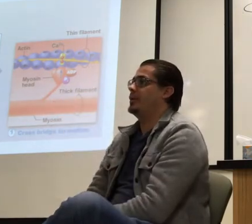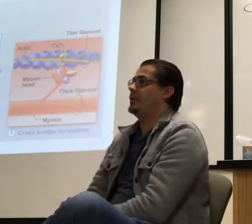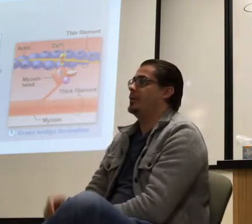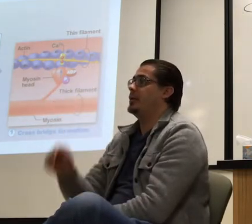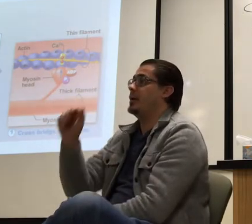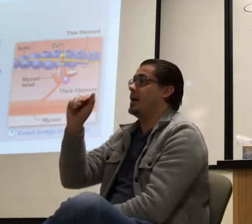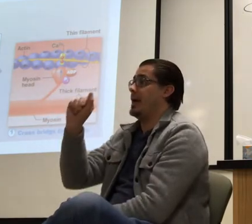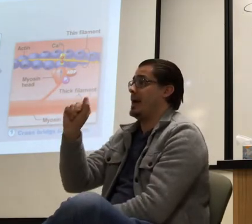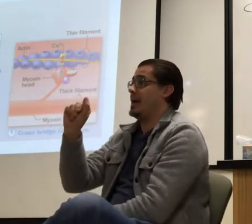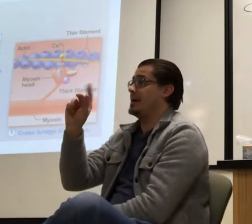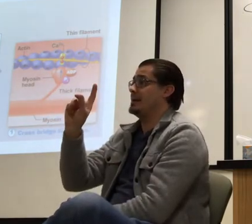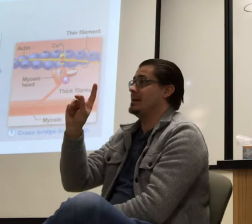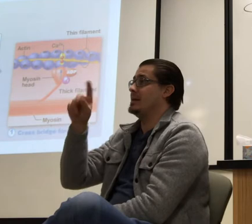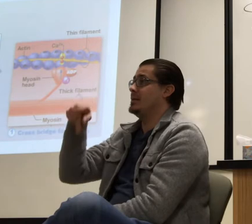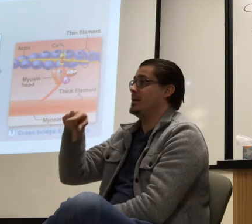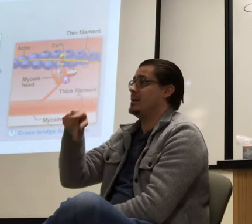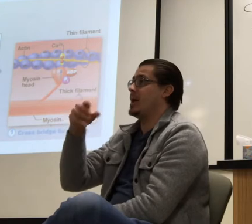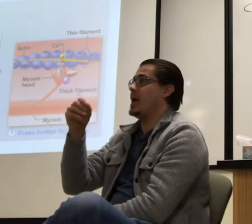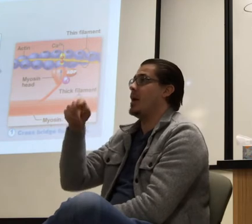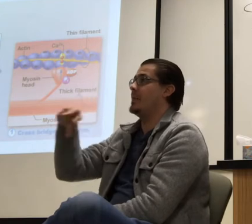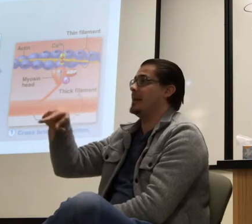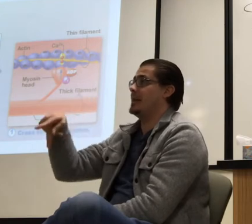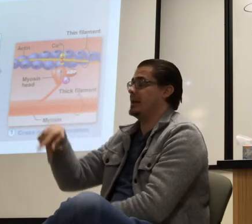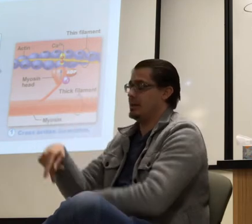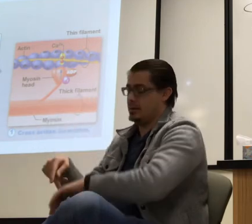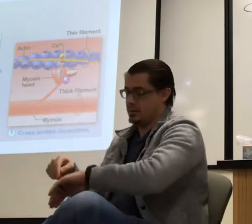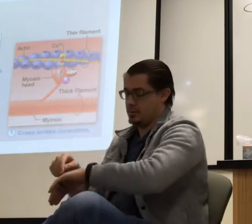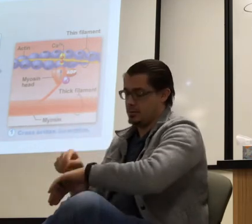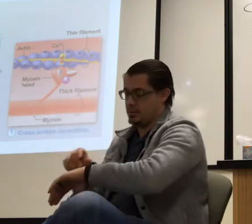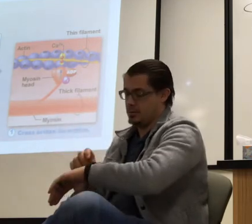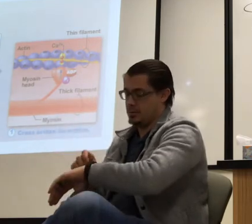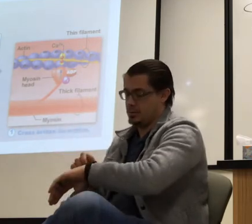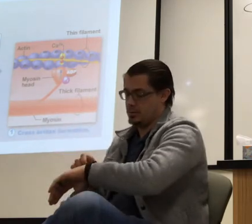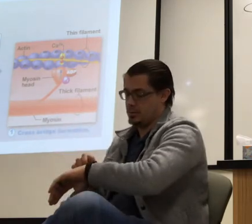ADP and P. So ATP,